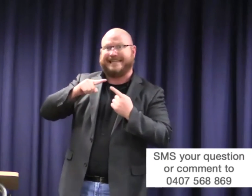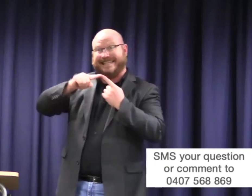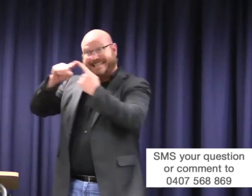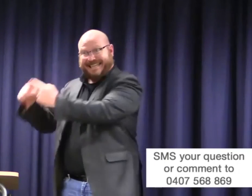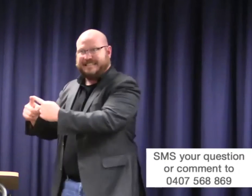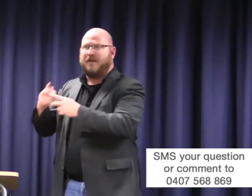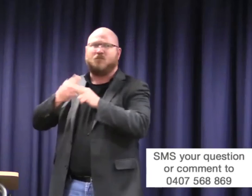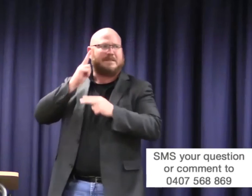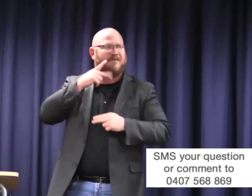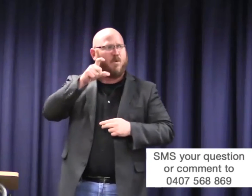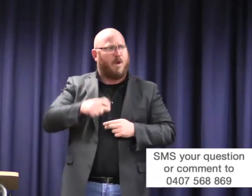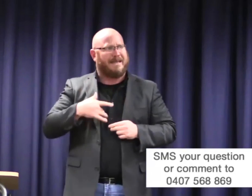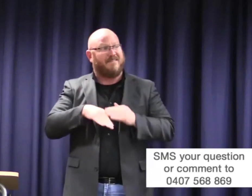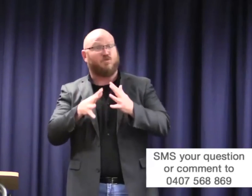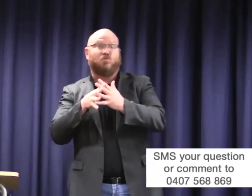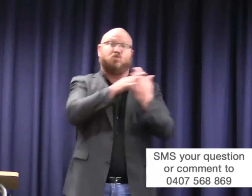want